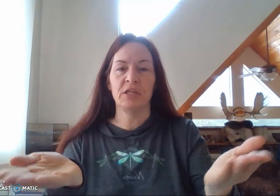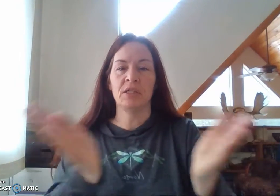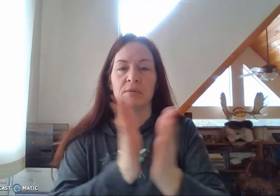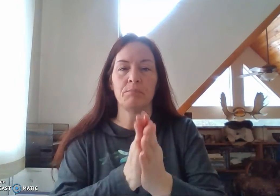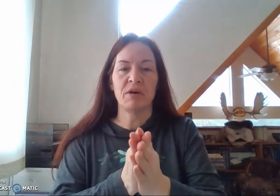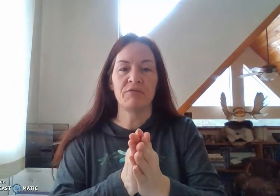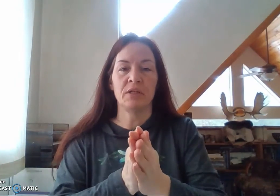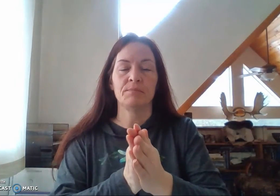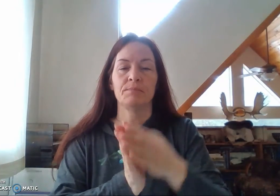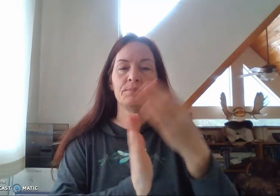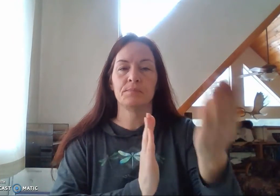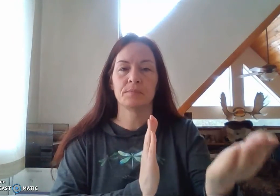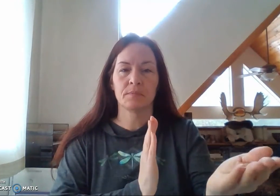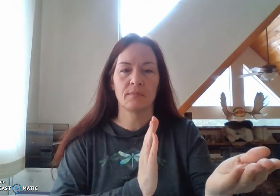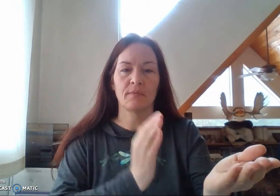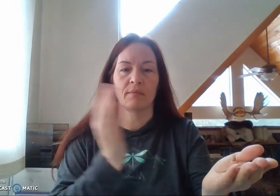Muffin, muffin.